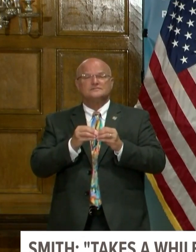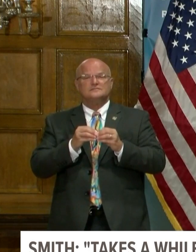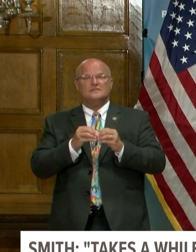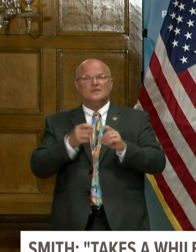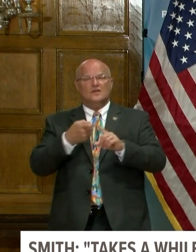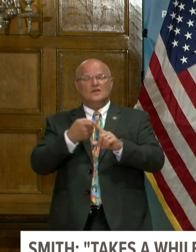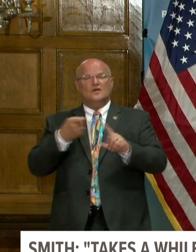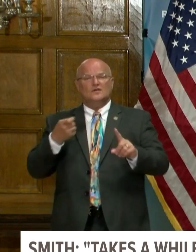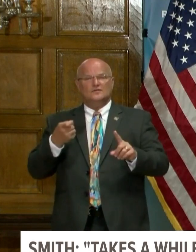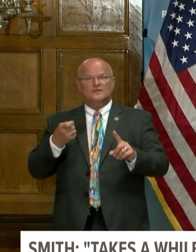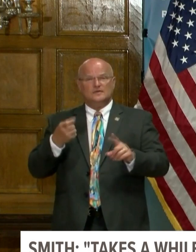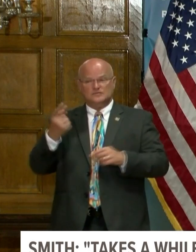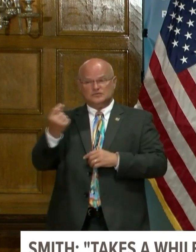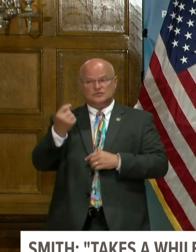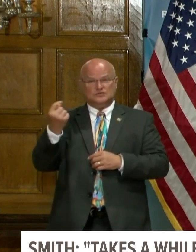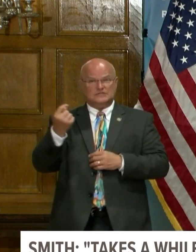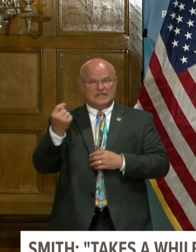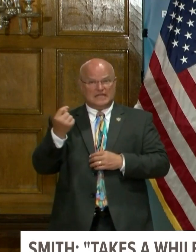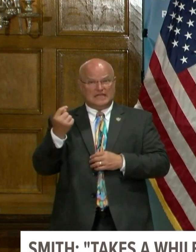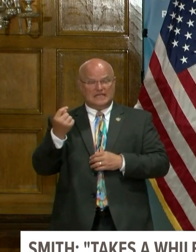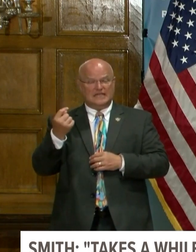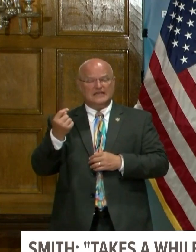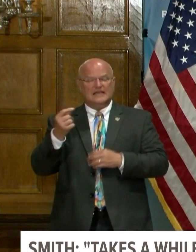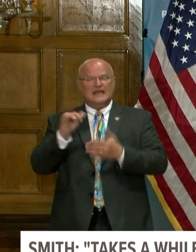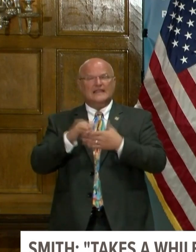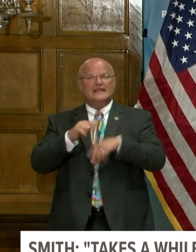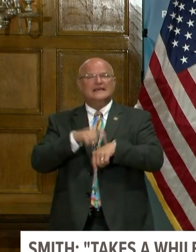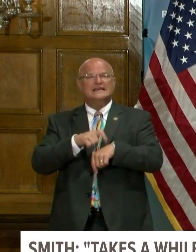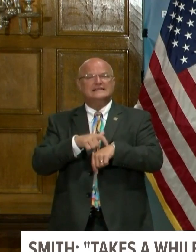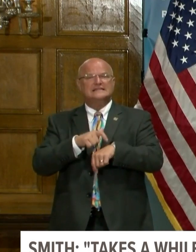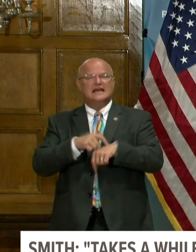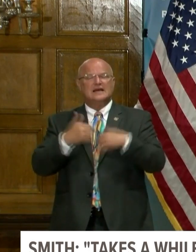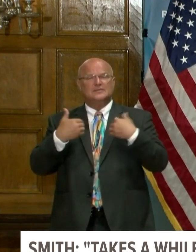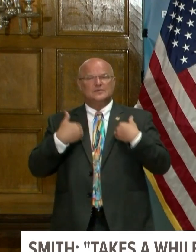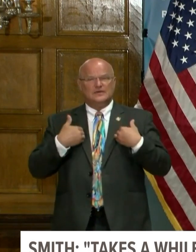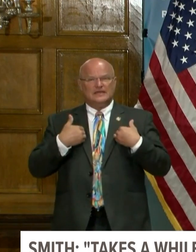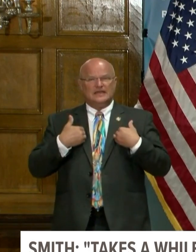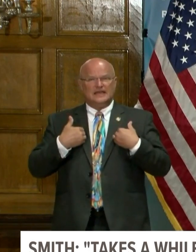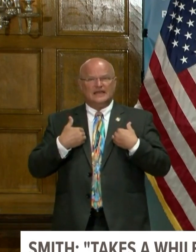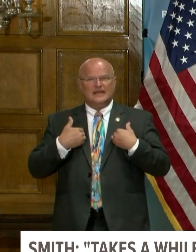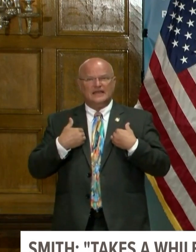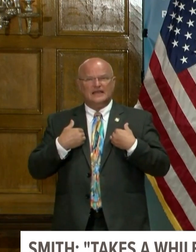was from Tuesday, and at that time we had